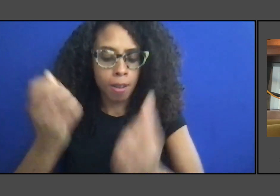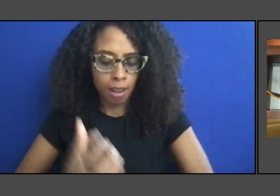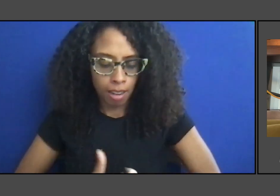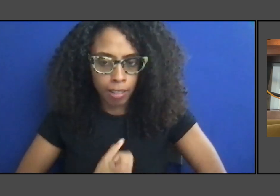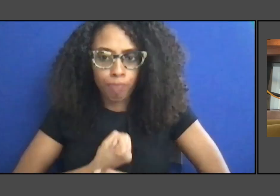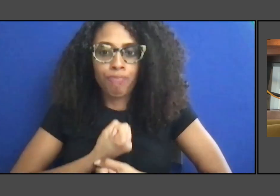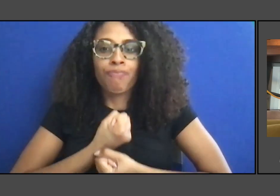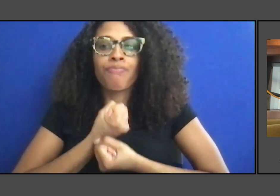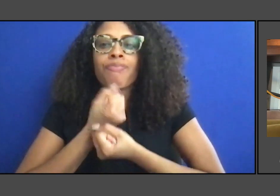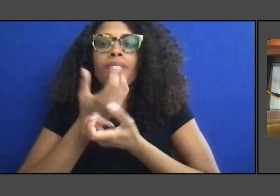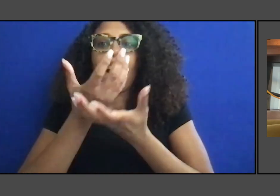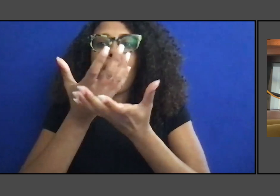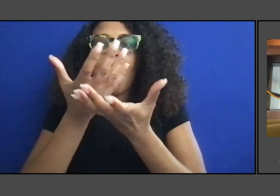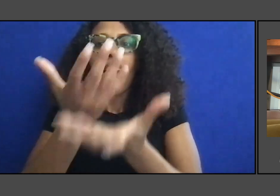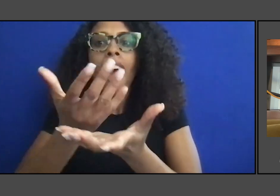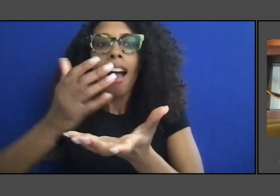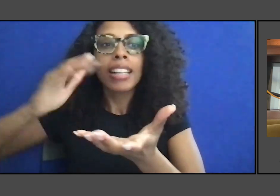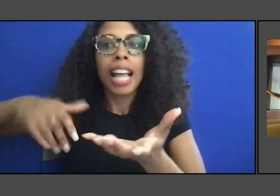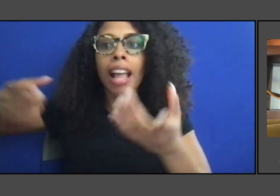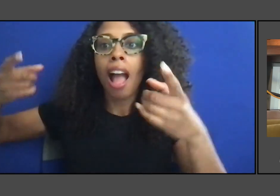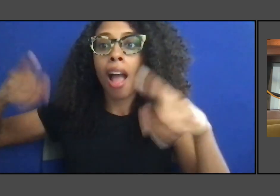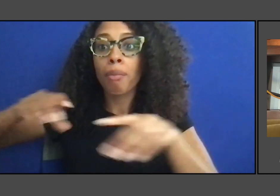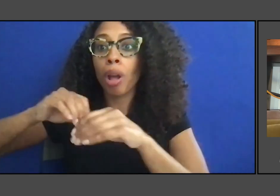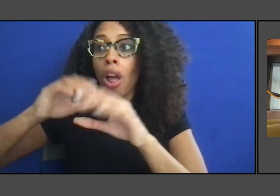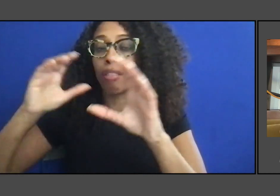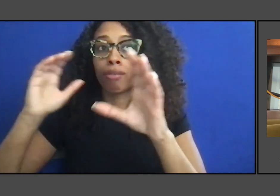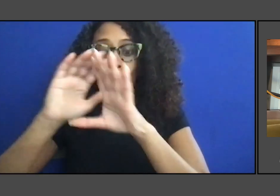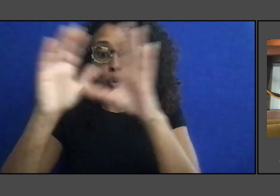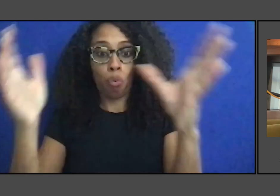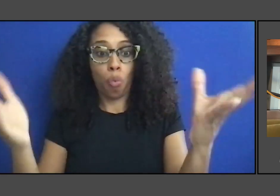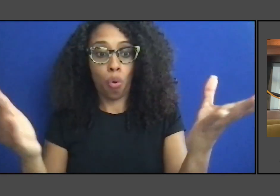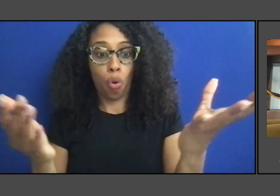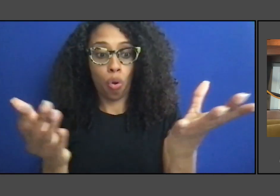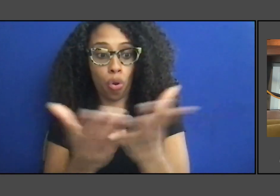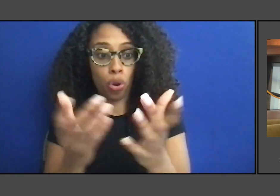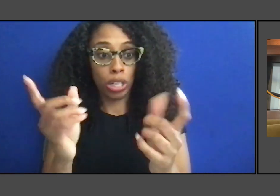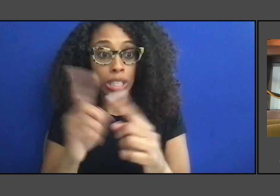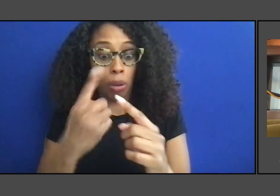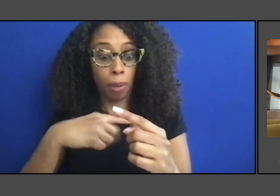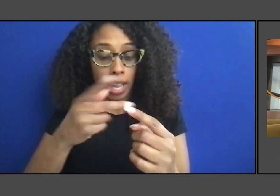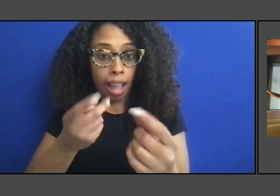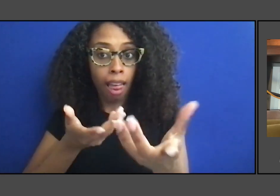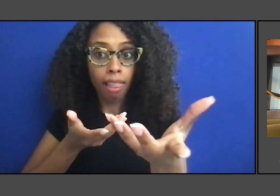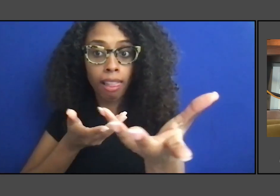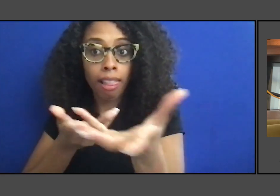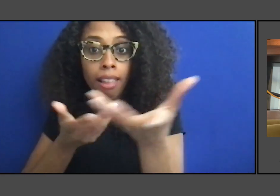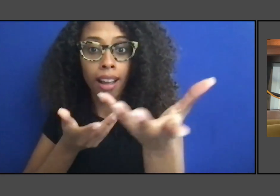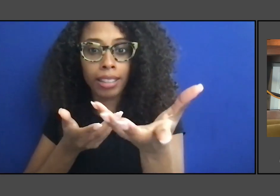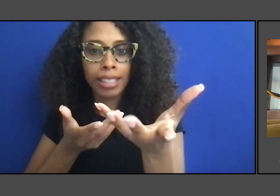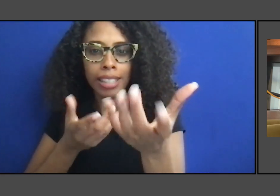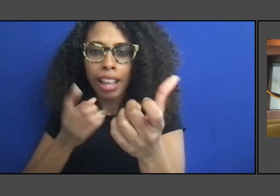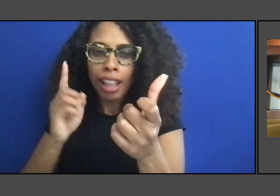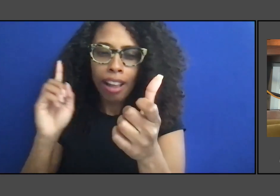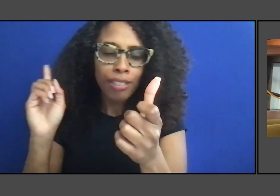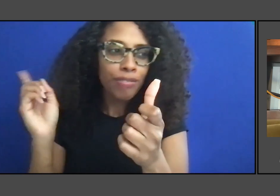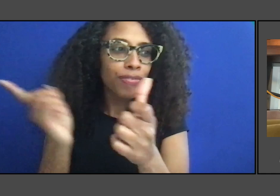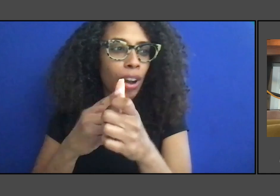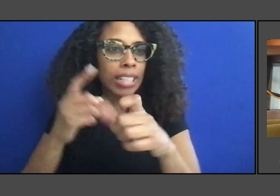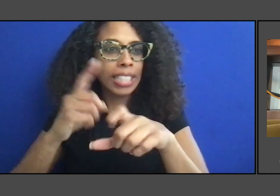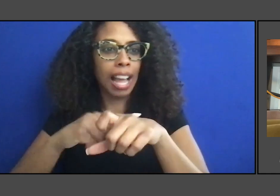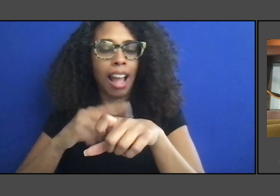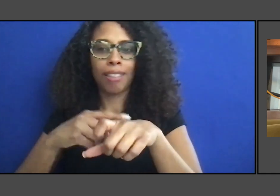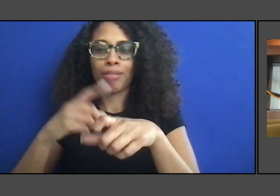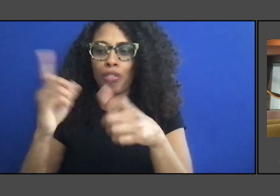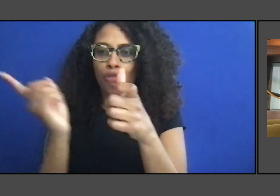manifest into the world where we can engage with it. And it always kind of feels like that first round of people who do that labor are not